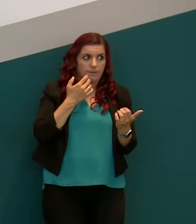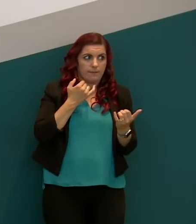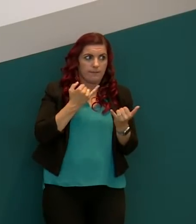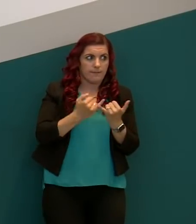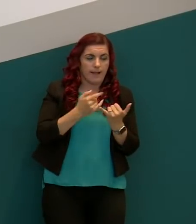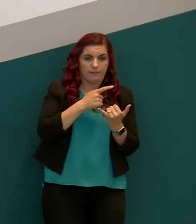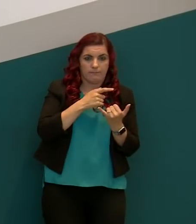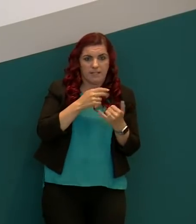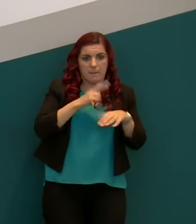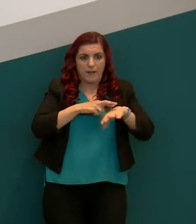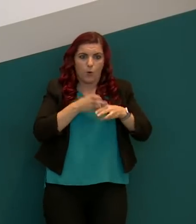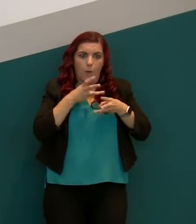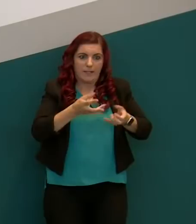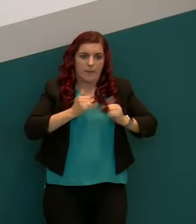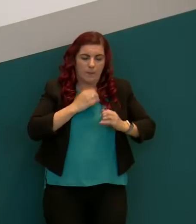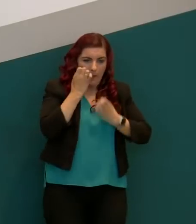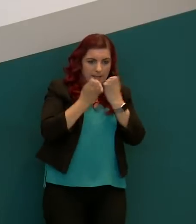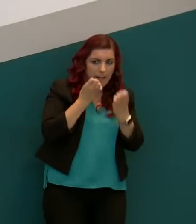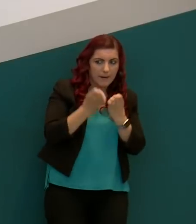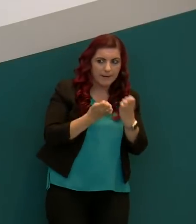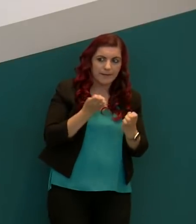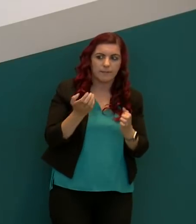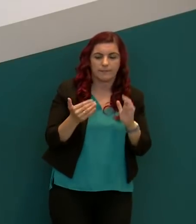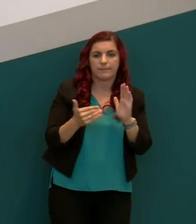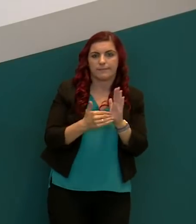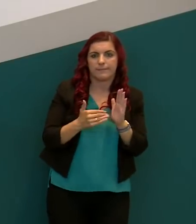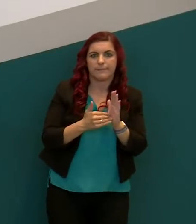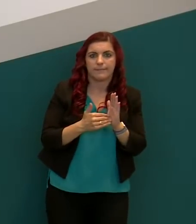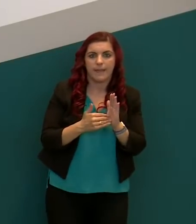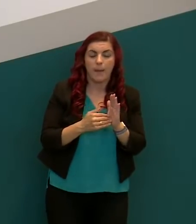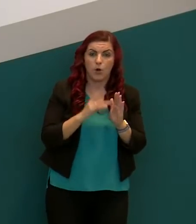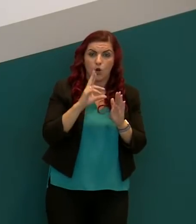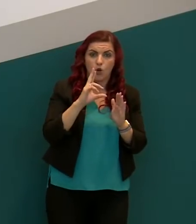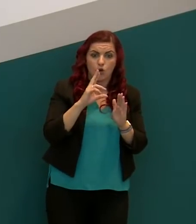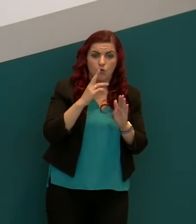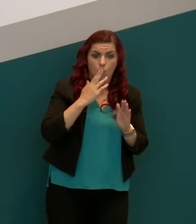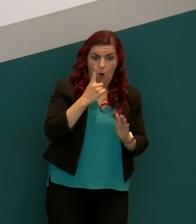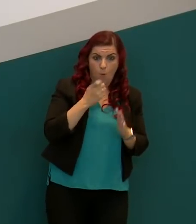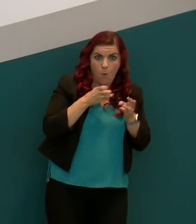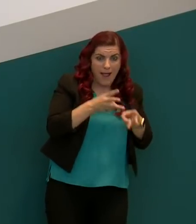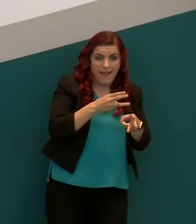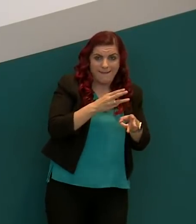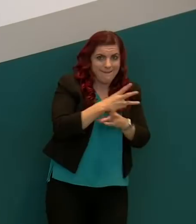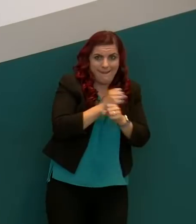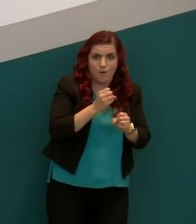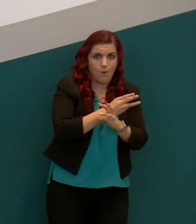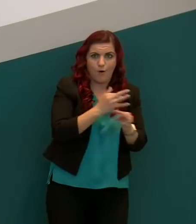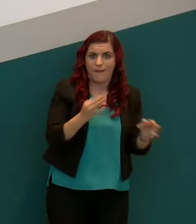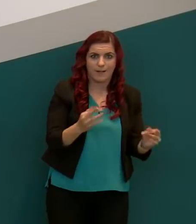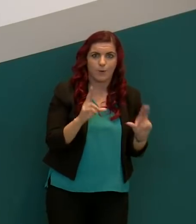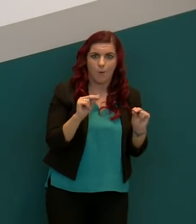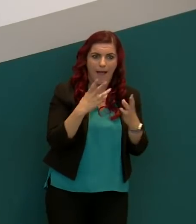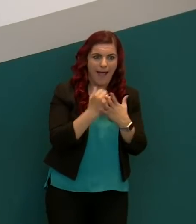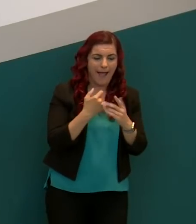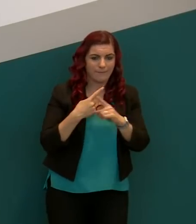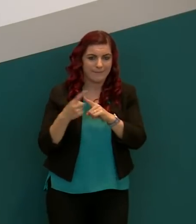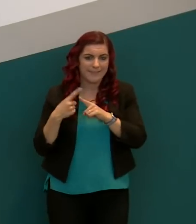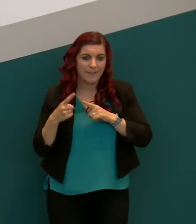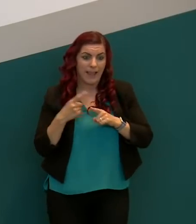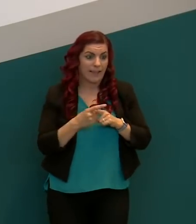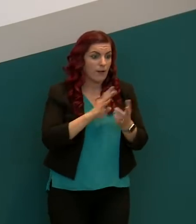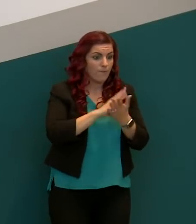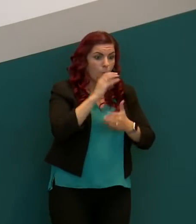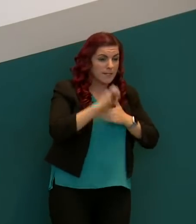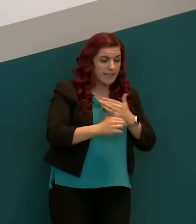way of examining it? So no measure in and of itself is perfect, and there's certainly there are weaknesses inherent in that